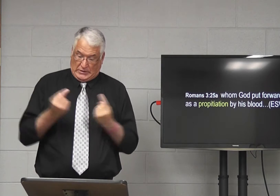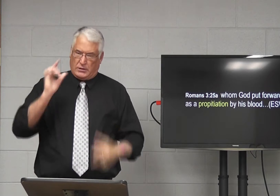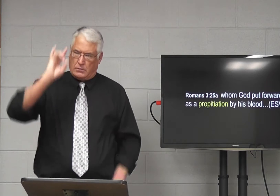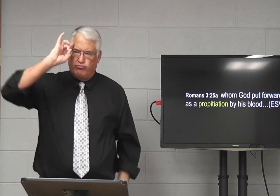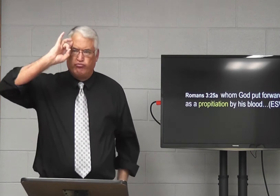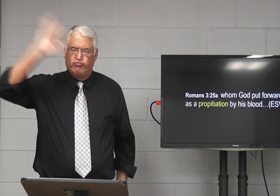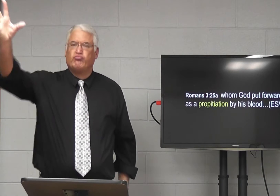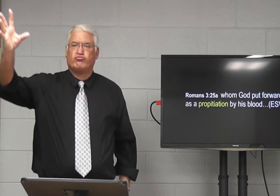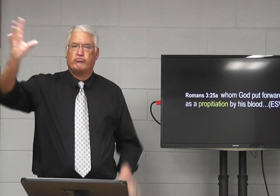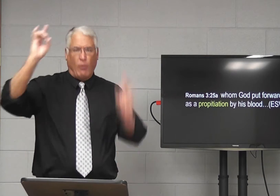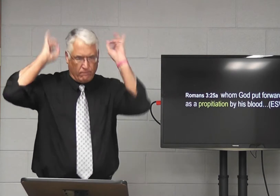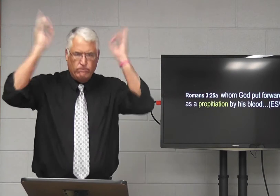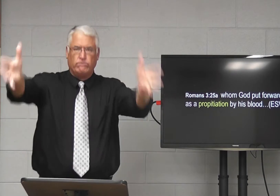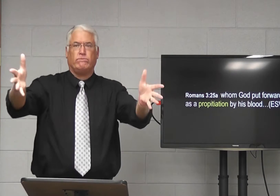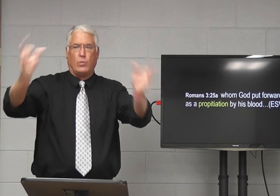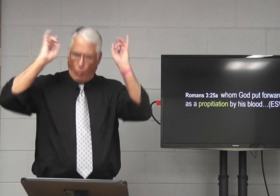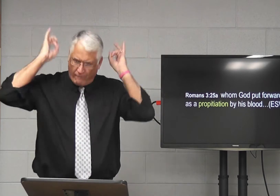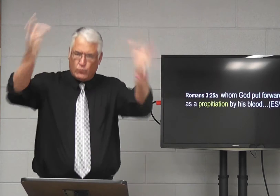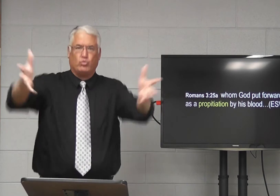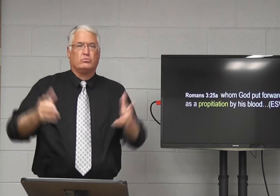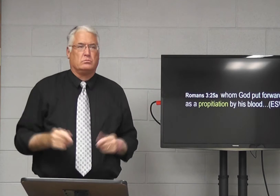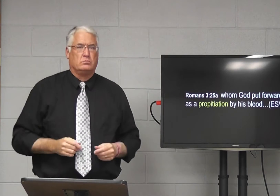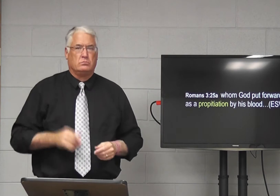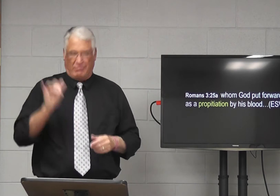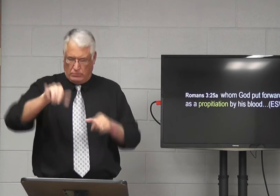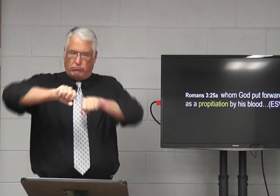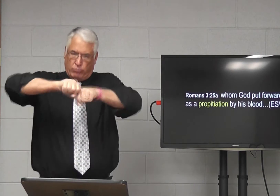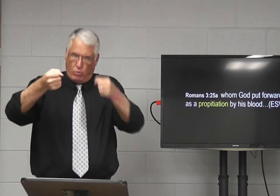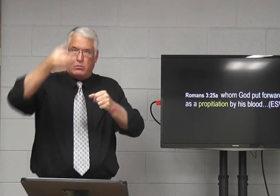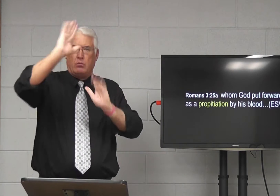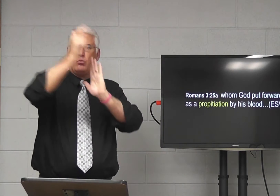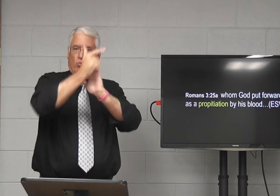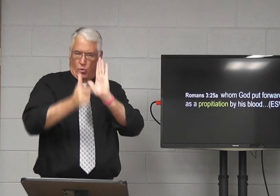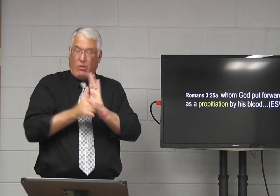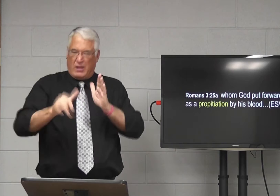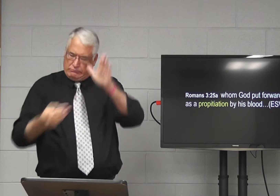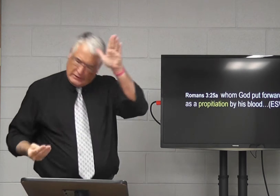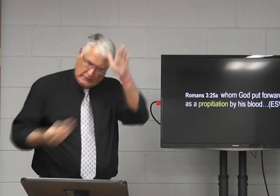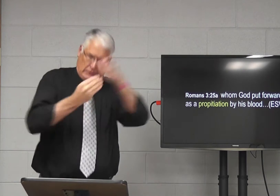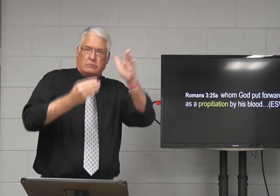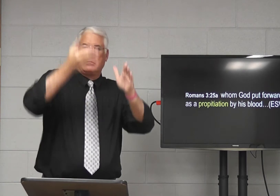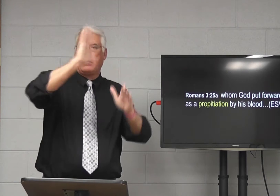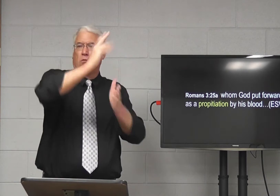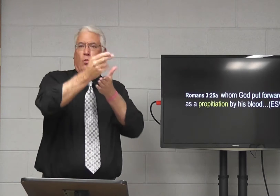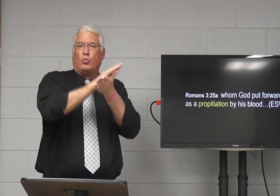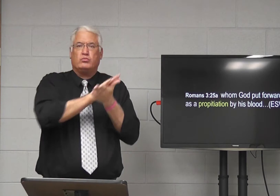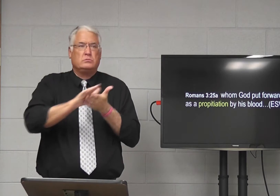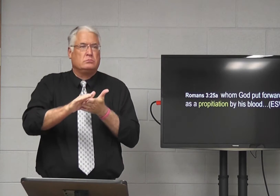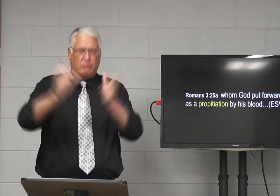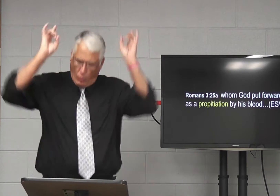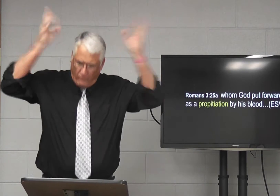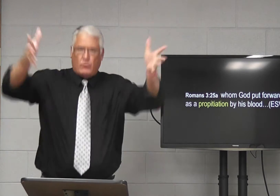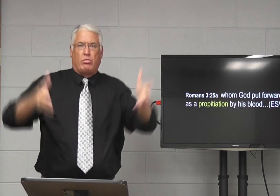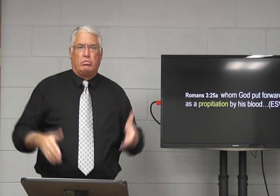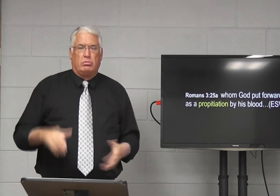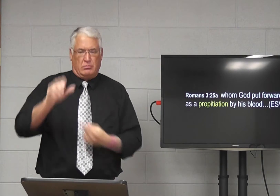We sin, and that's horrible. Absolutely awful. Because that breaks God's law, and it's against